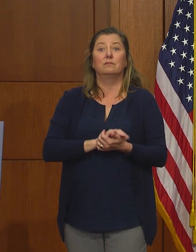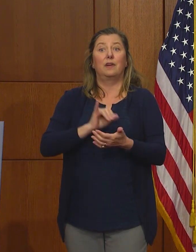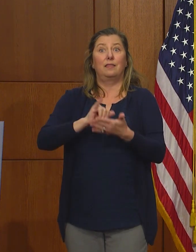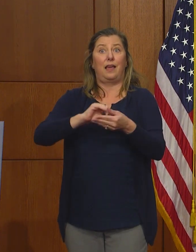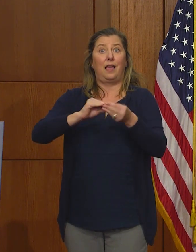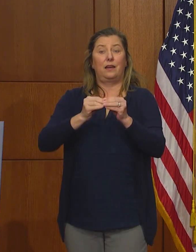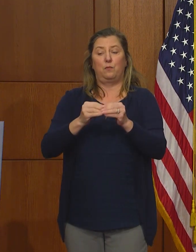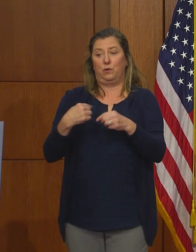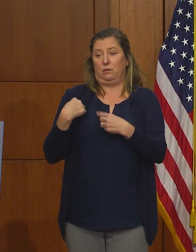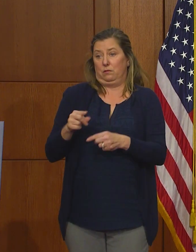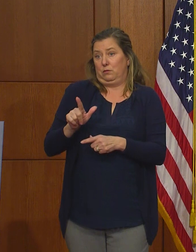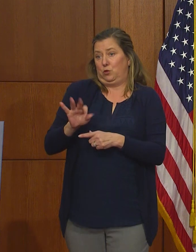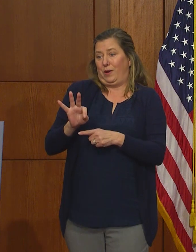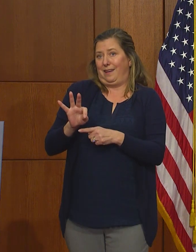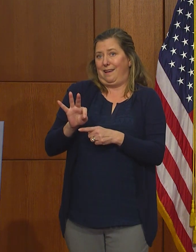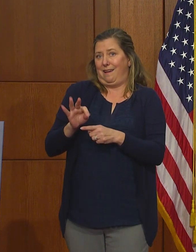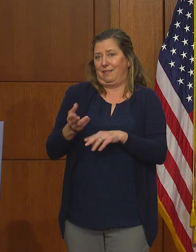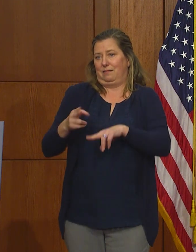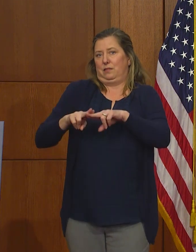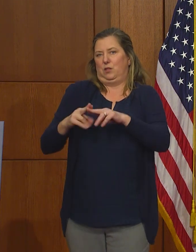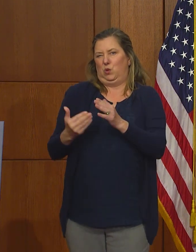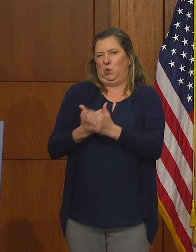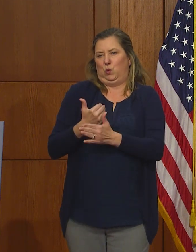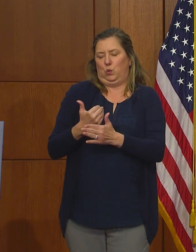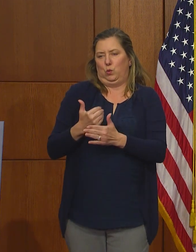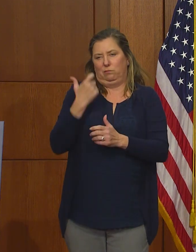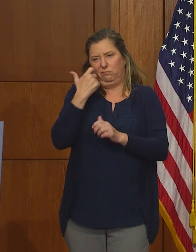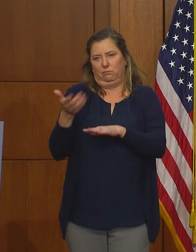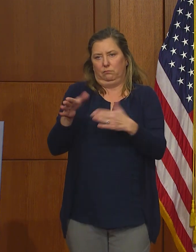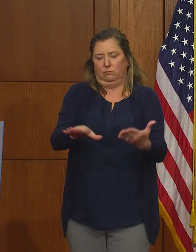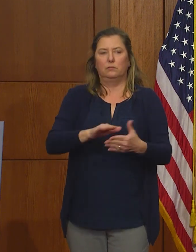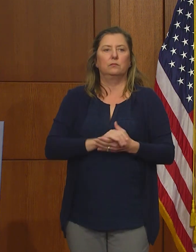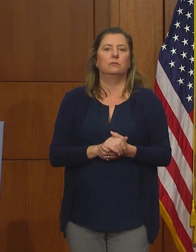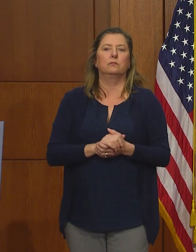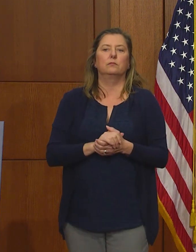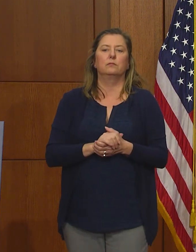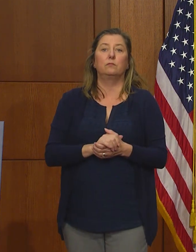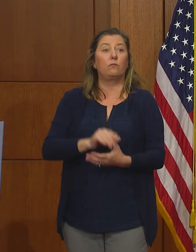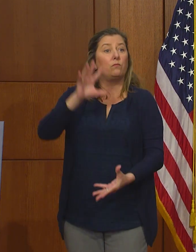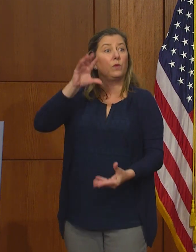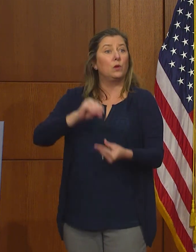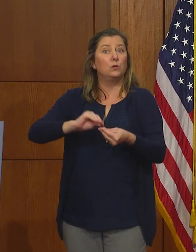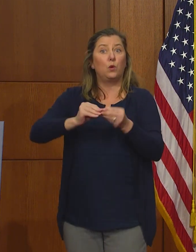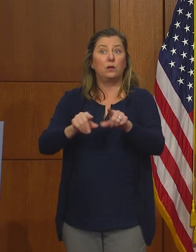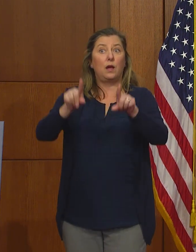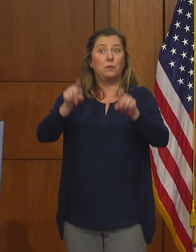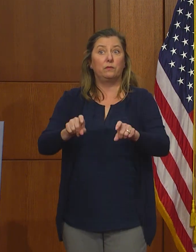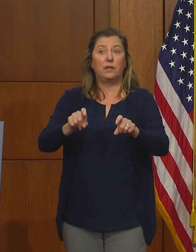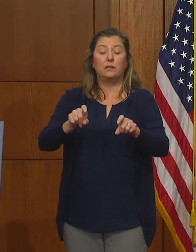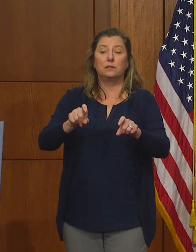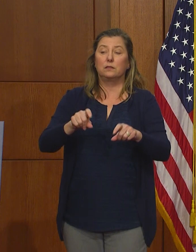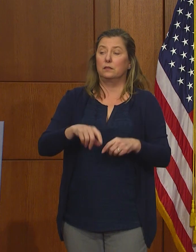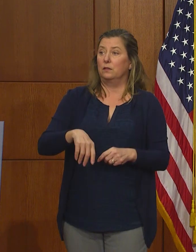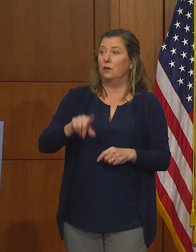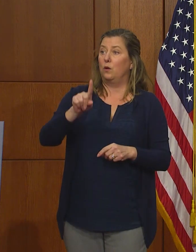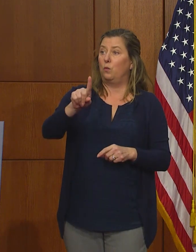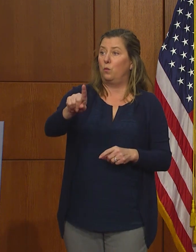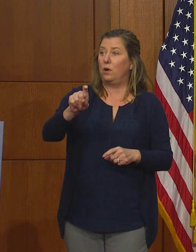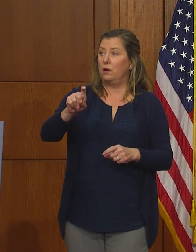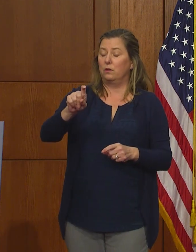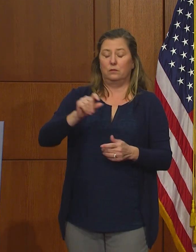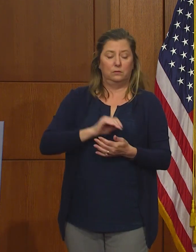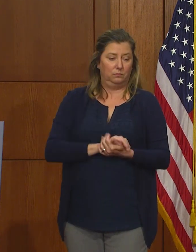represents 29 new cases. Total tests now number